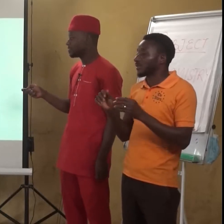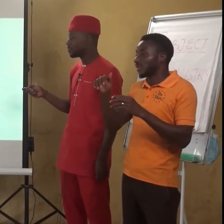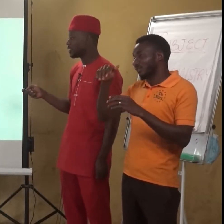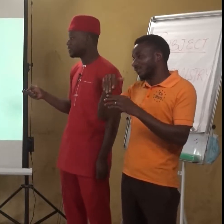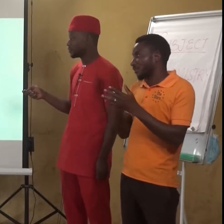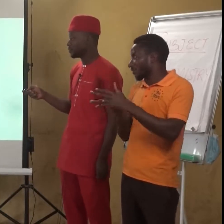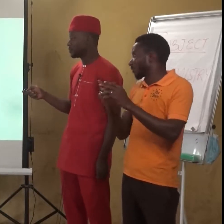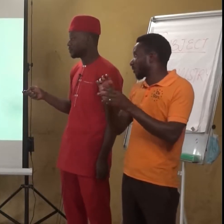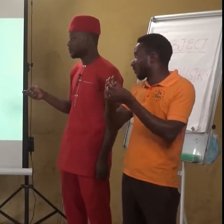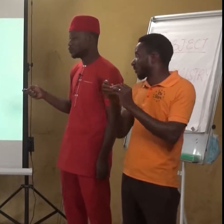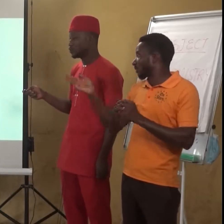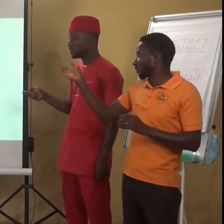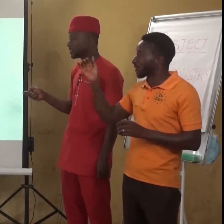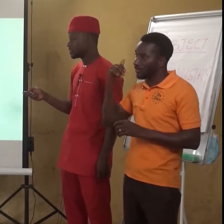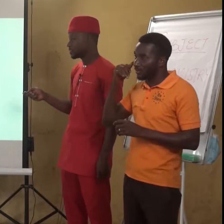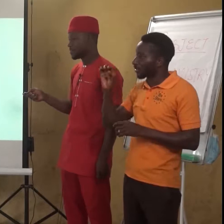number